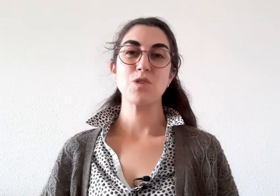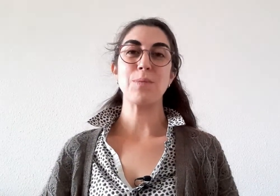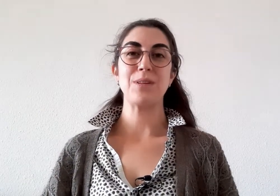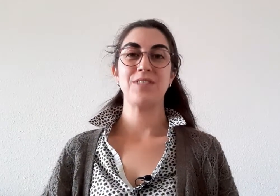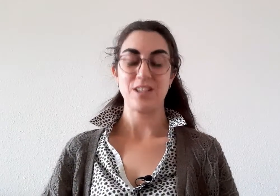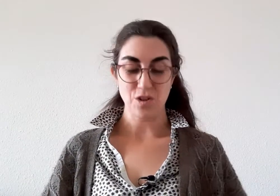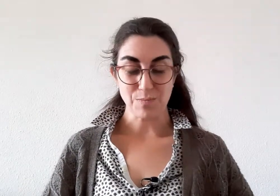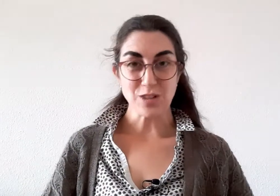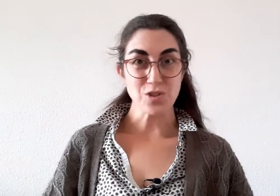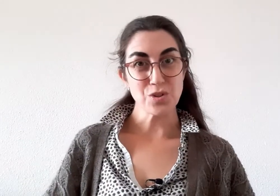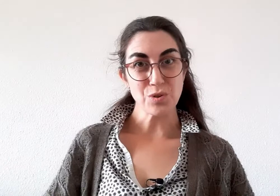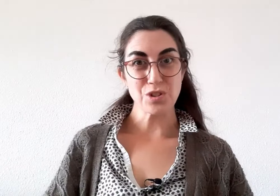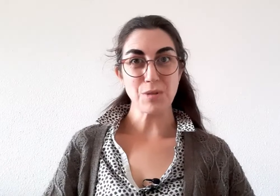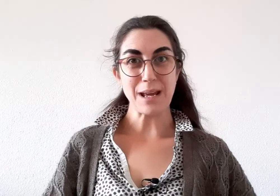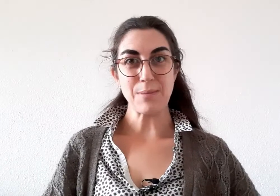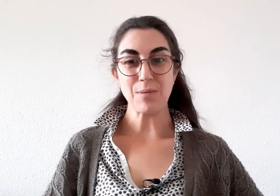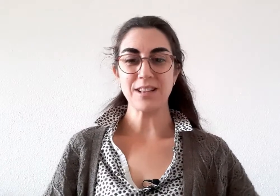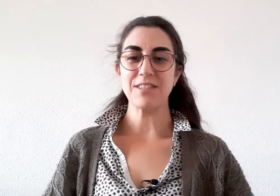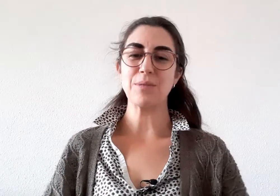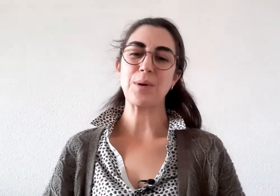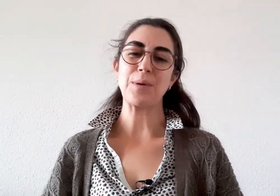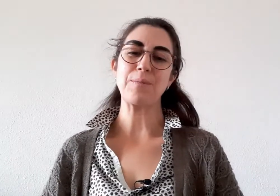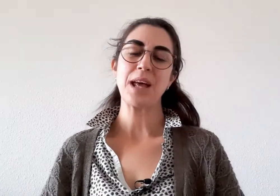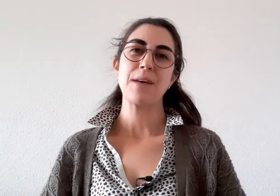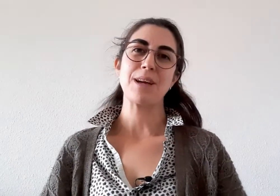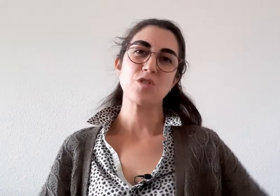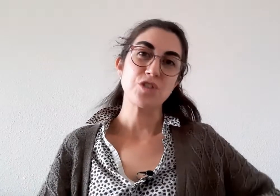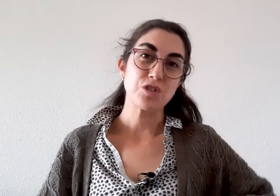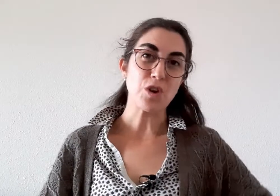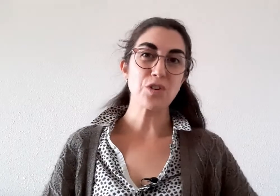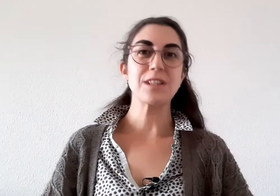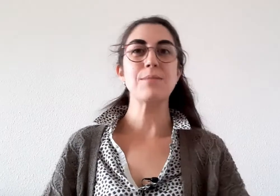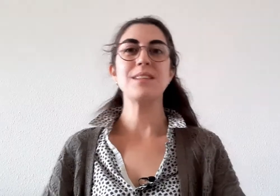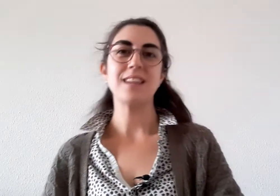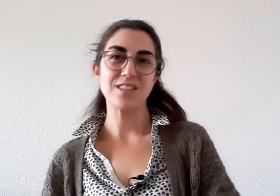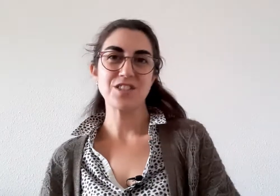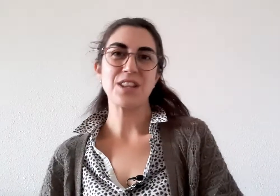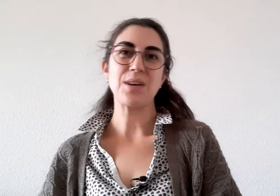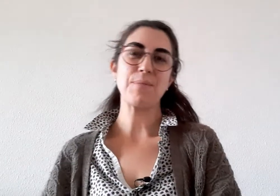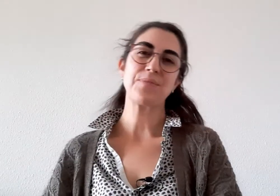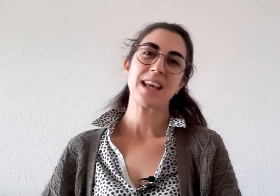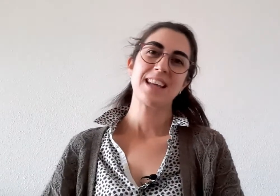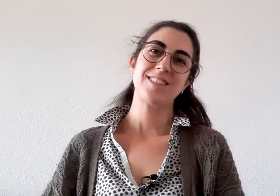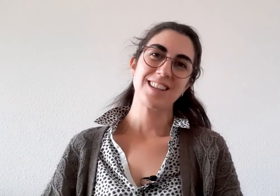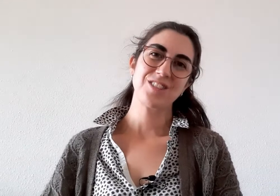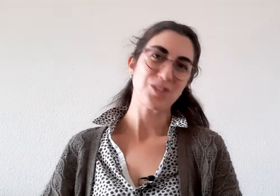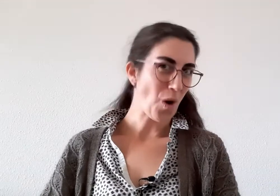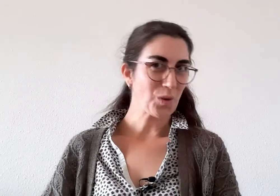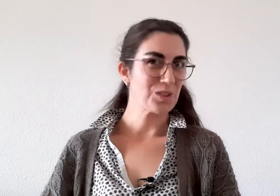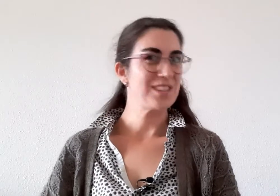people have said, make sure to talk to your baby while they're in the womb. Make sure to stroke them and touch them. Sing songs to